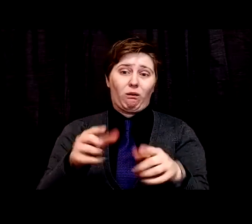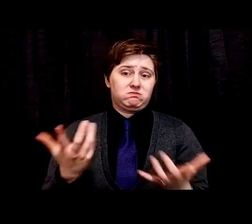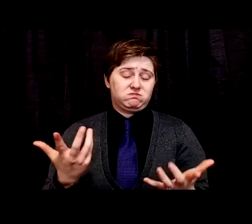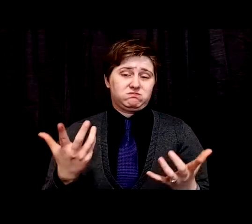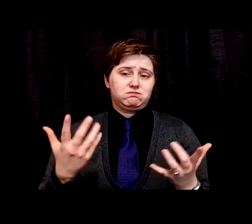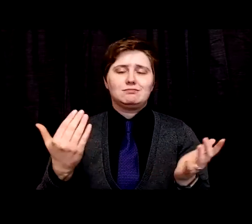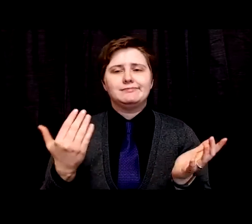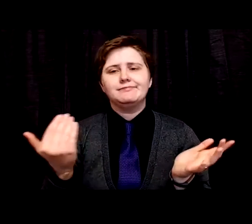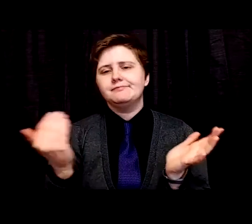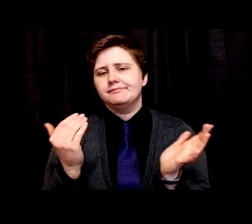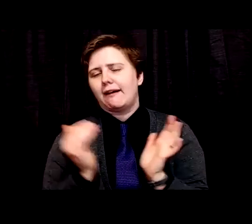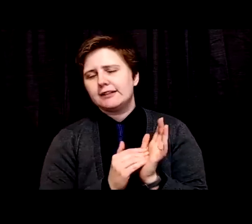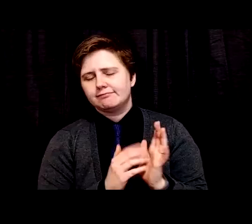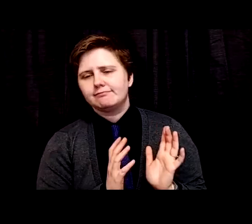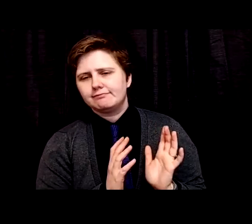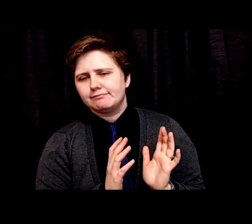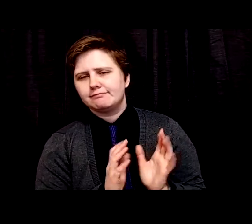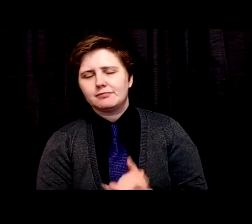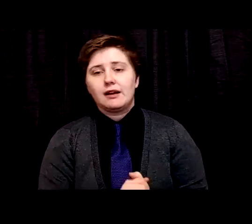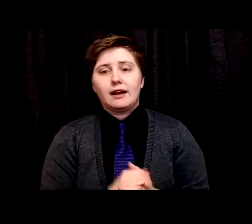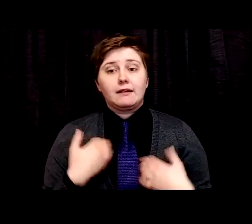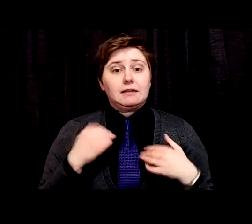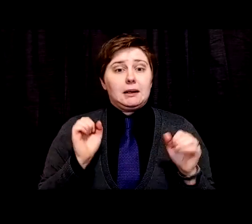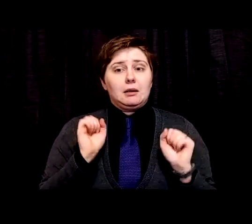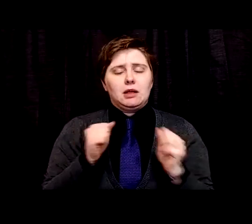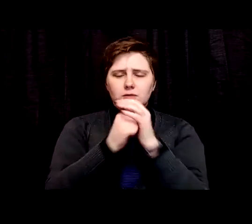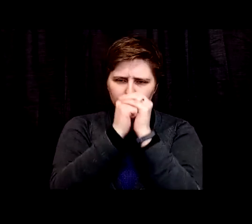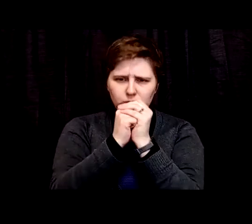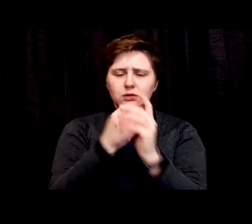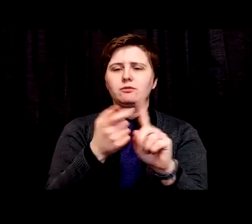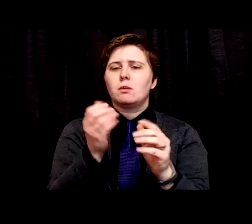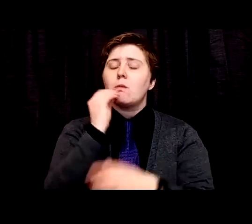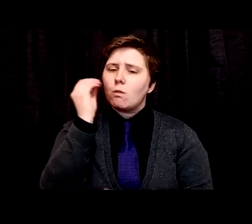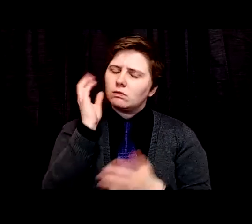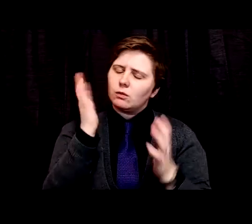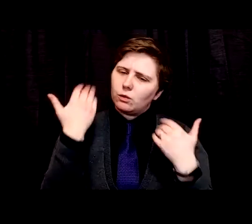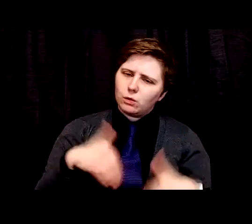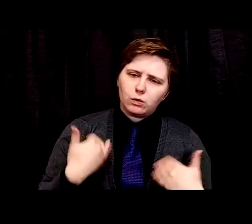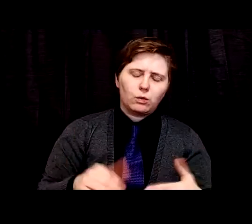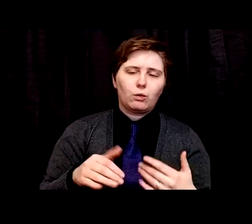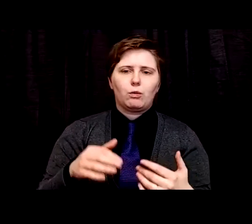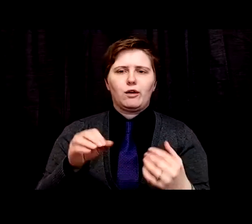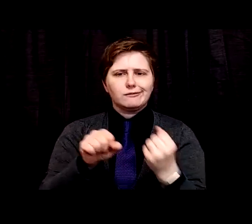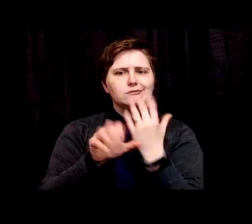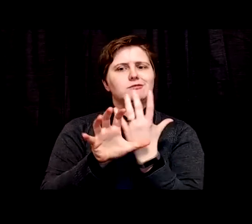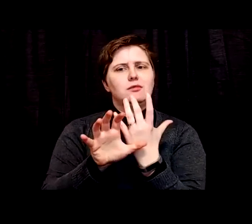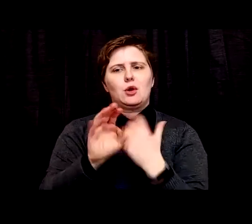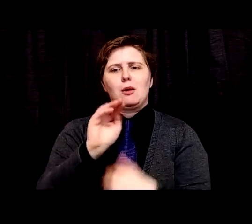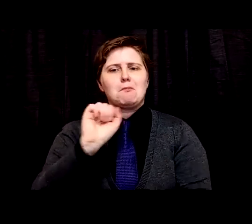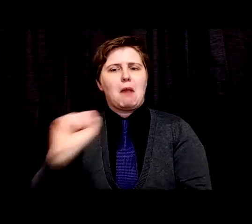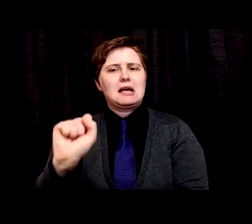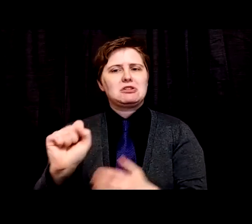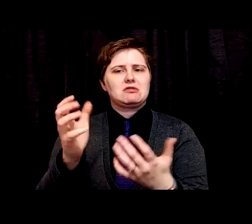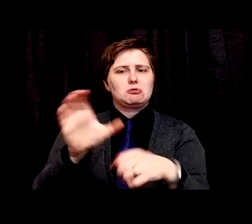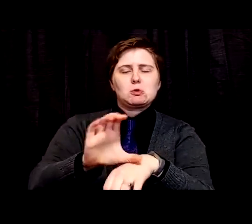again, having the ability to worship from home is a great thing. There's that virtual masses, and I